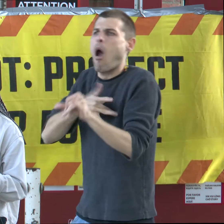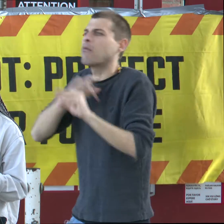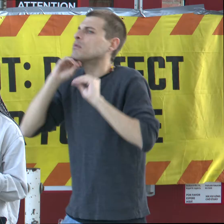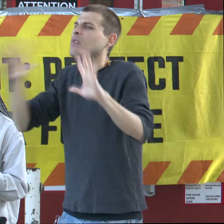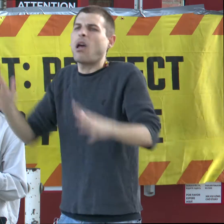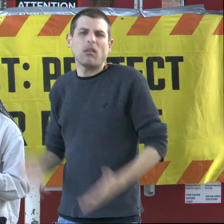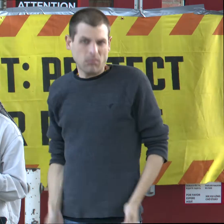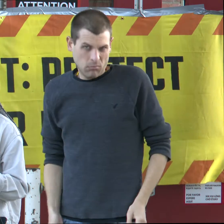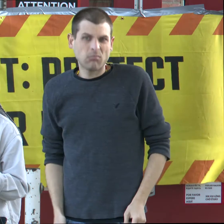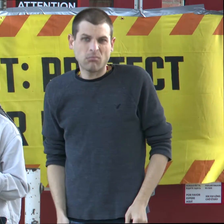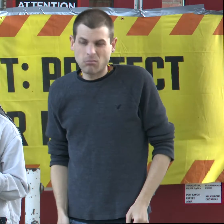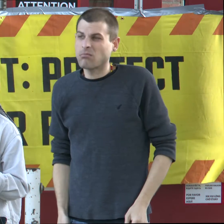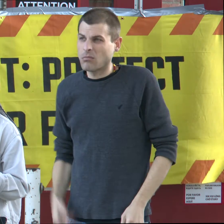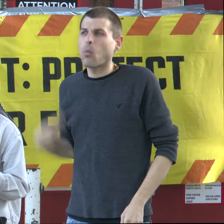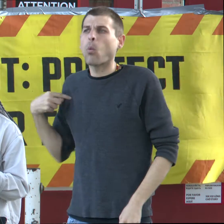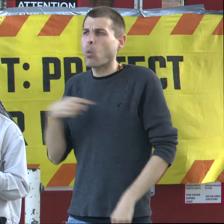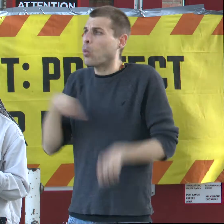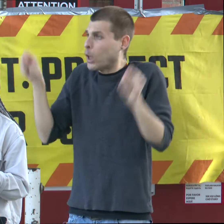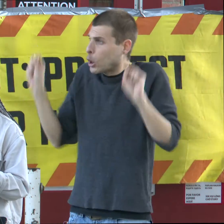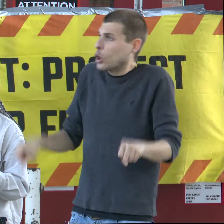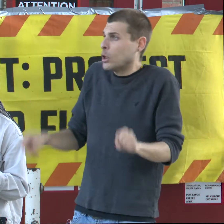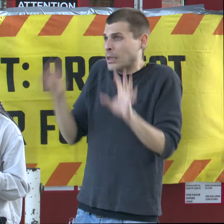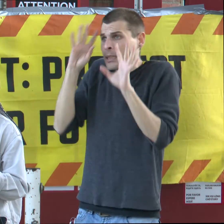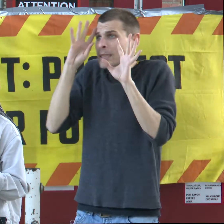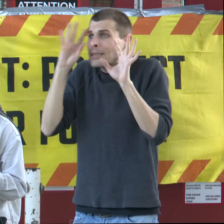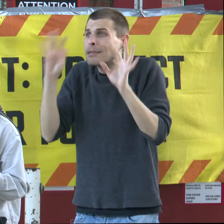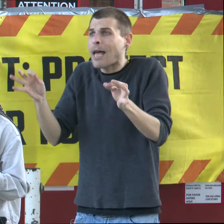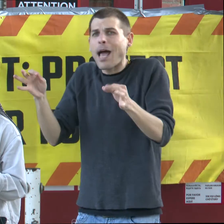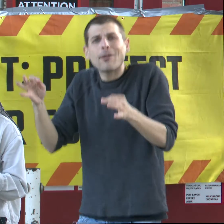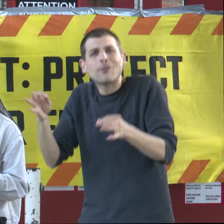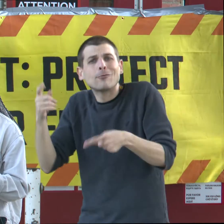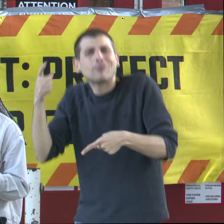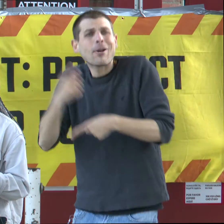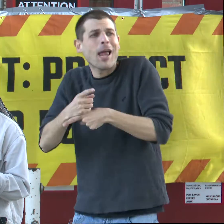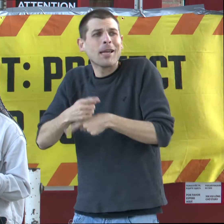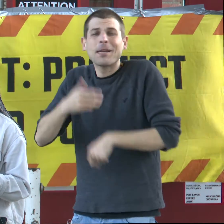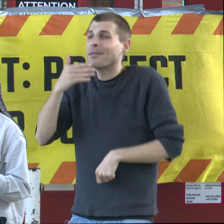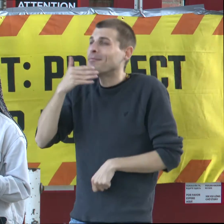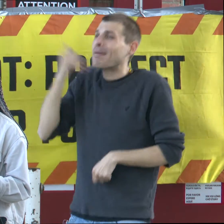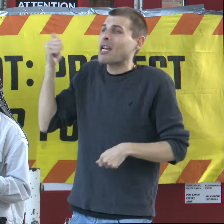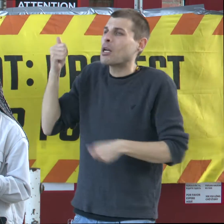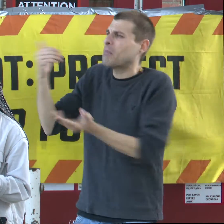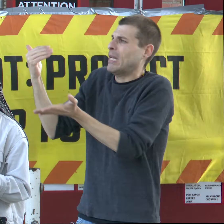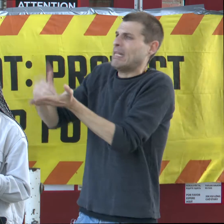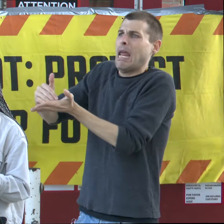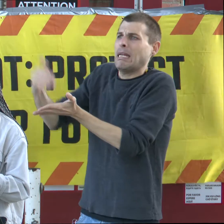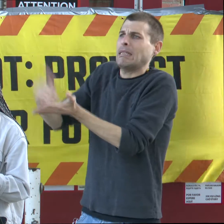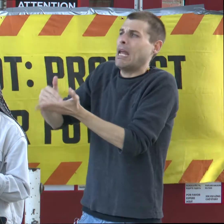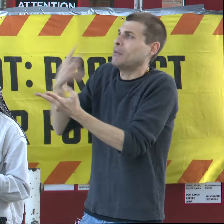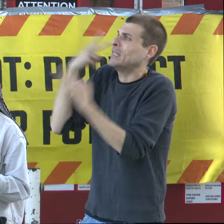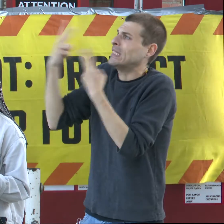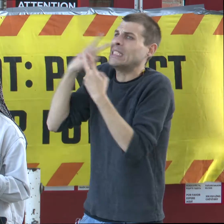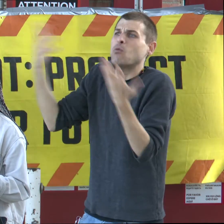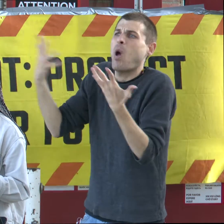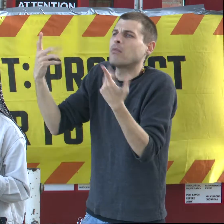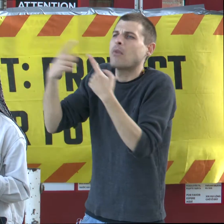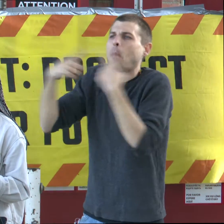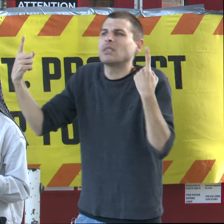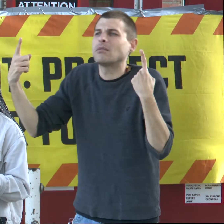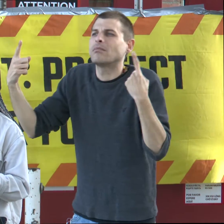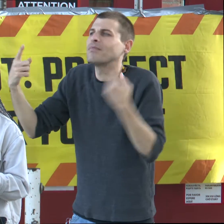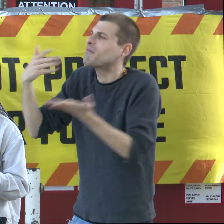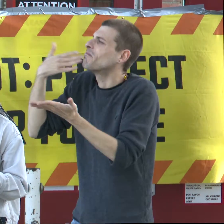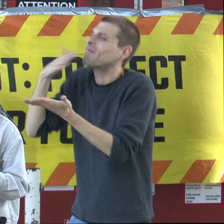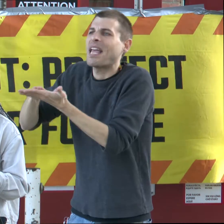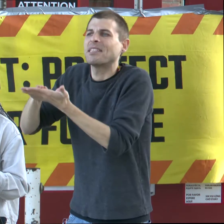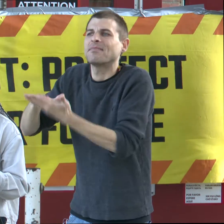consciousness, knowing that we have a choice to do the right or the wrong thing, but are consistently choosing to do the latter. What is right,